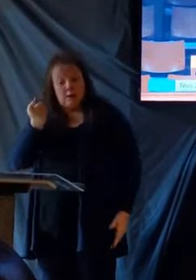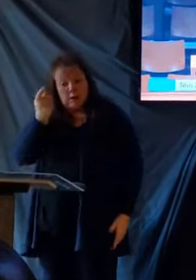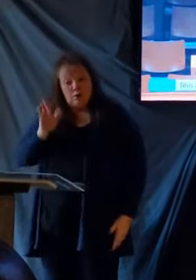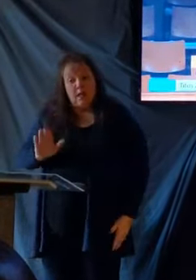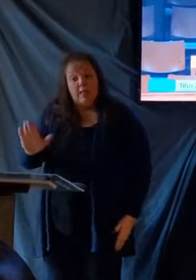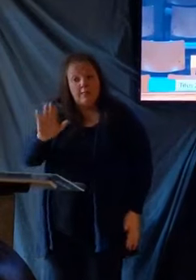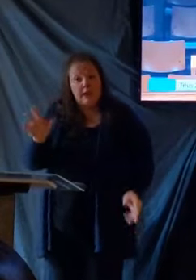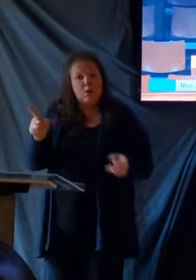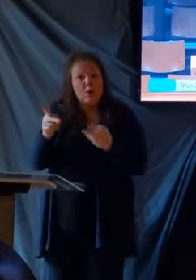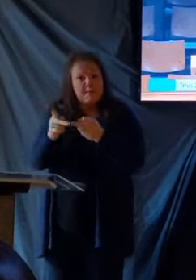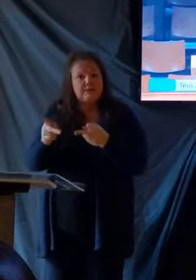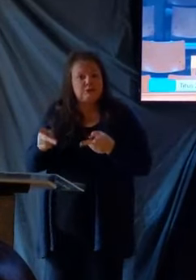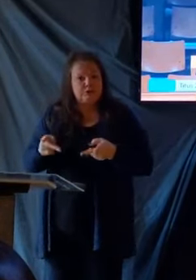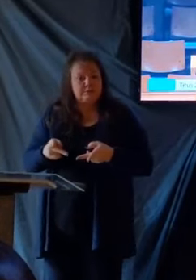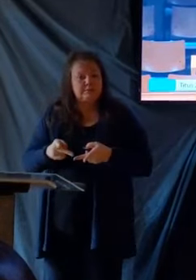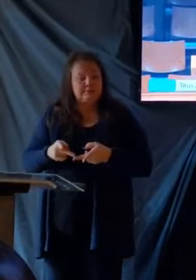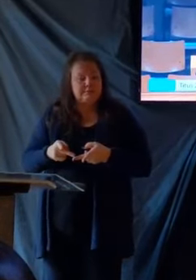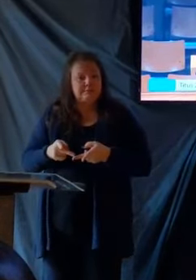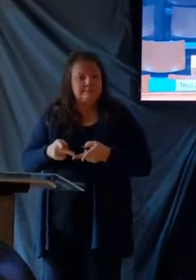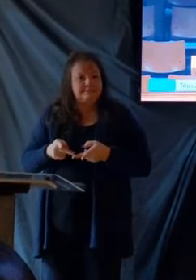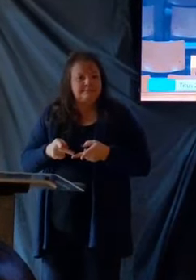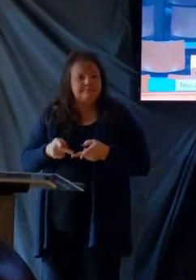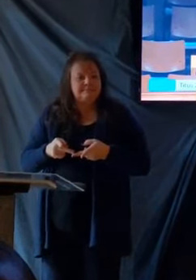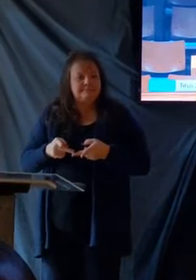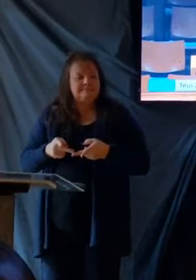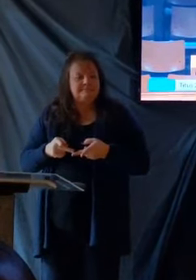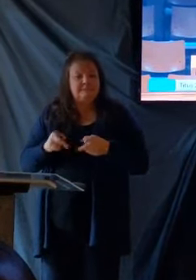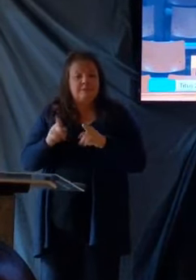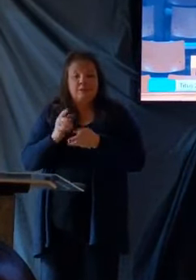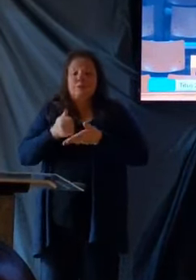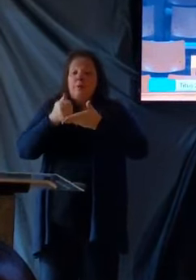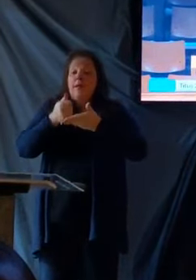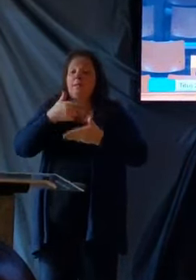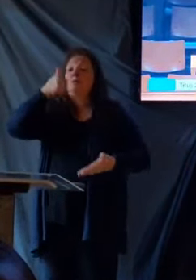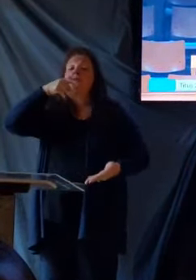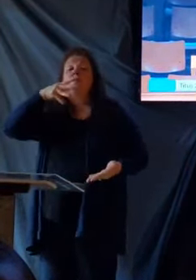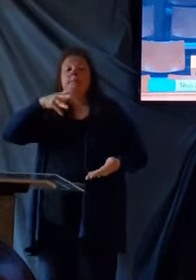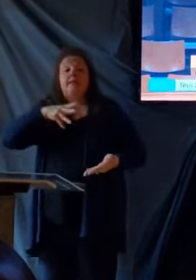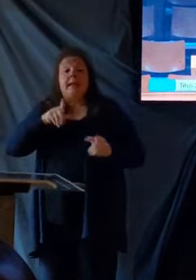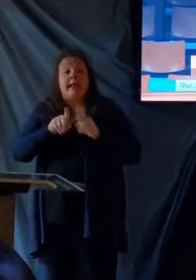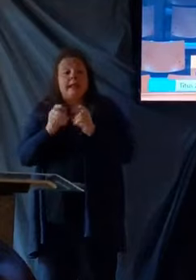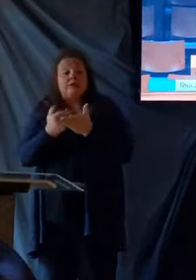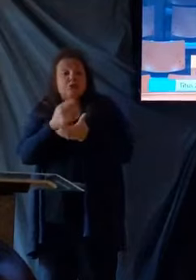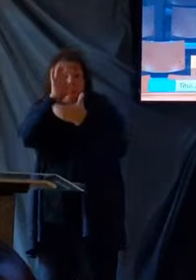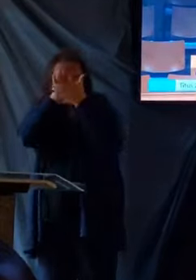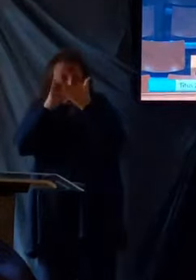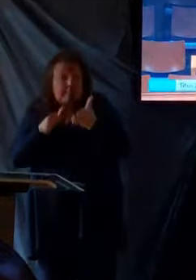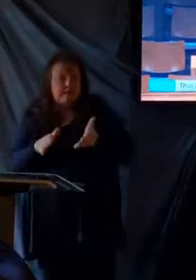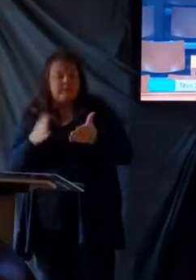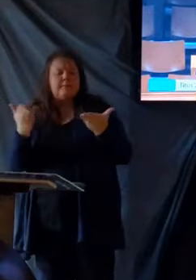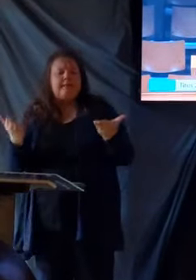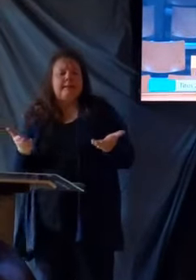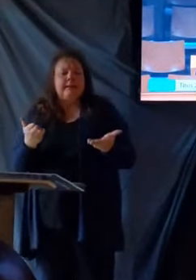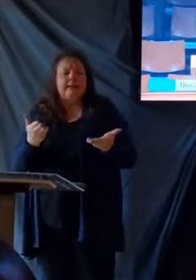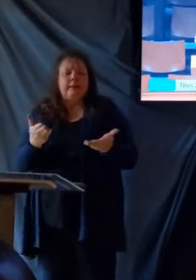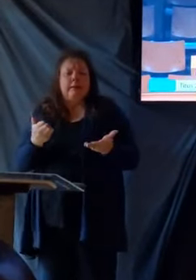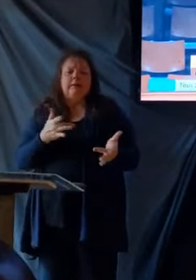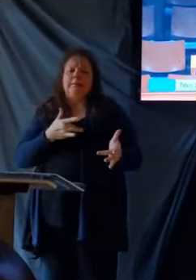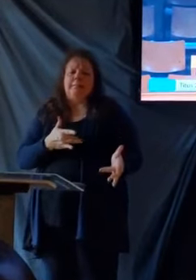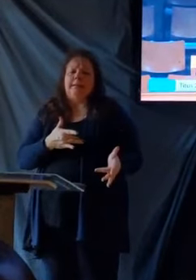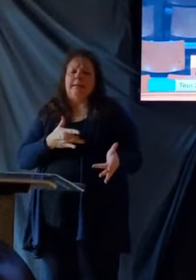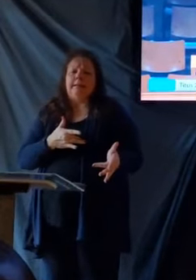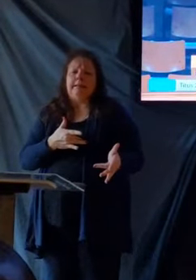Understand their position. It could also help older women, perhaps who are new believers. Here he's talking basically